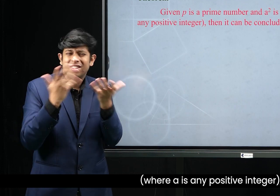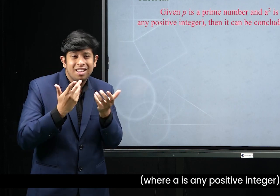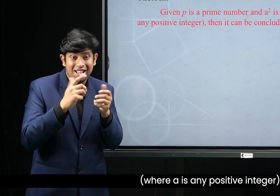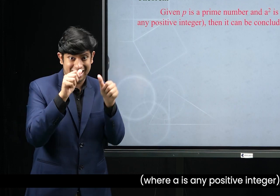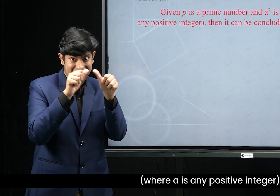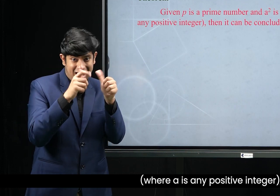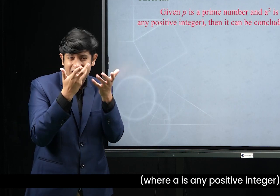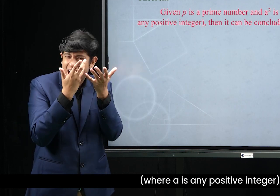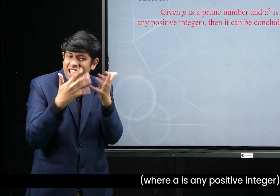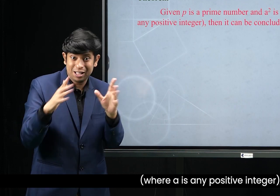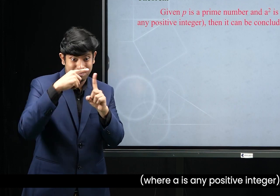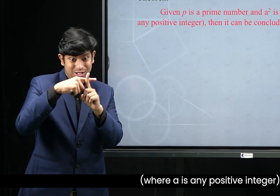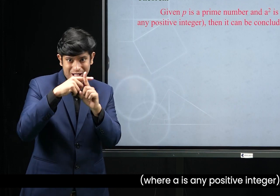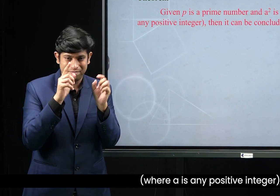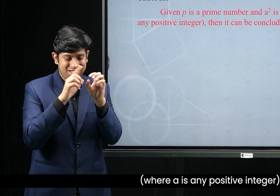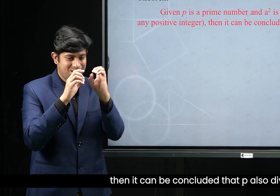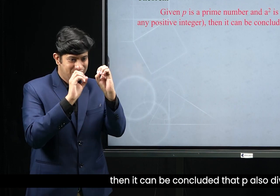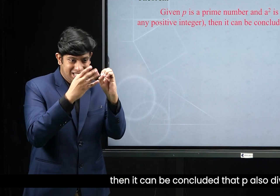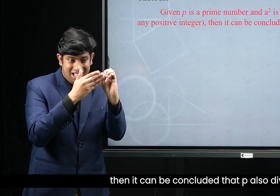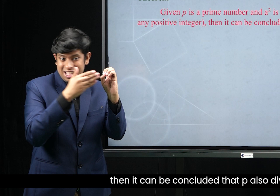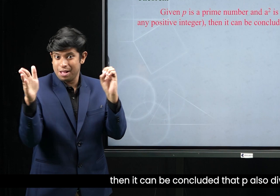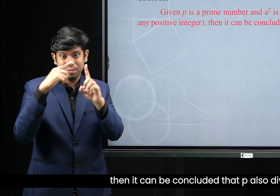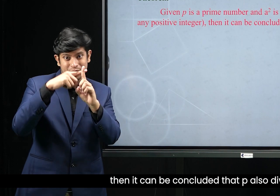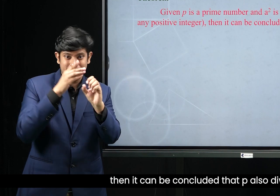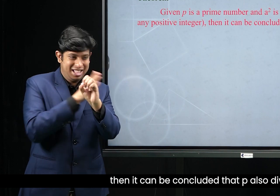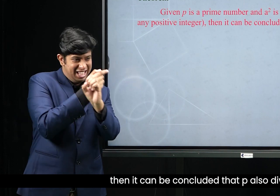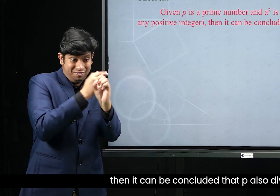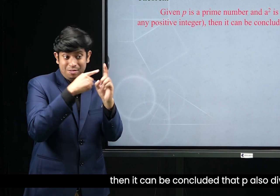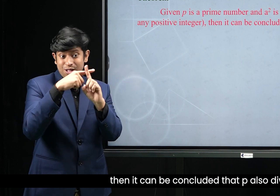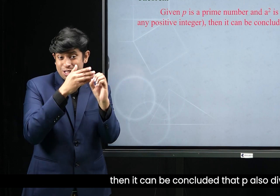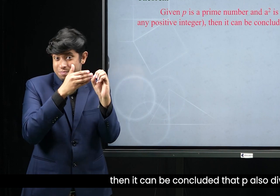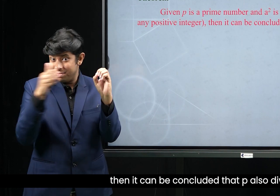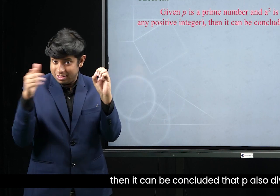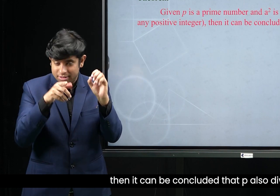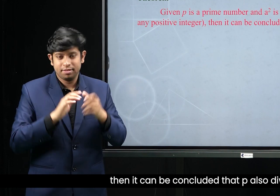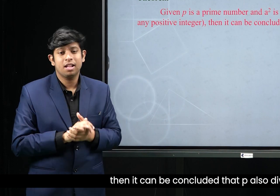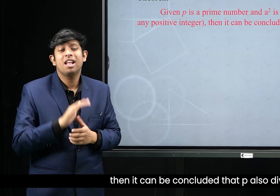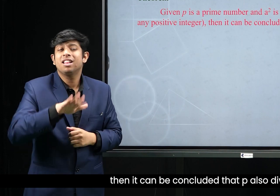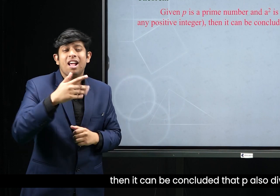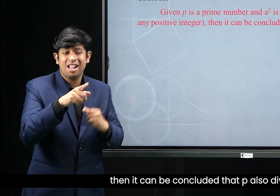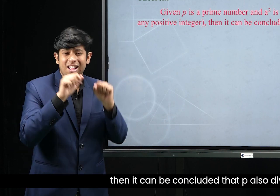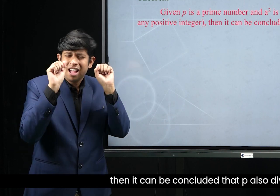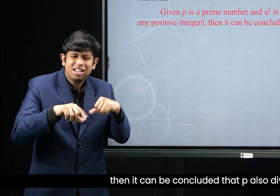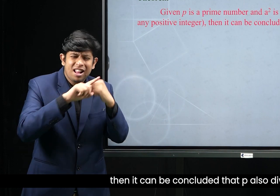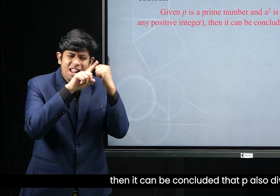where a is any positive integer, then it can be concluded that p also divides a.